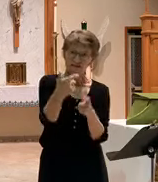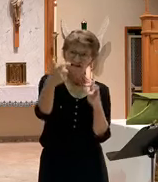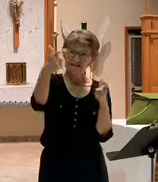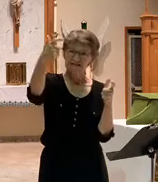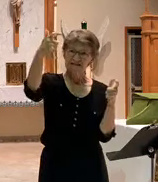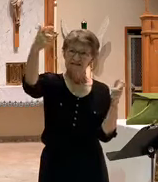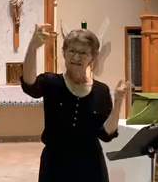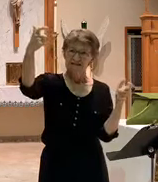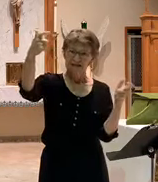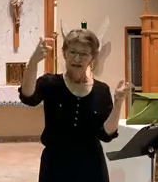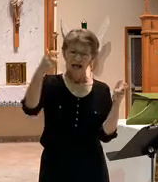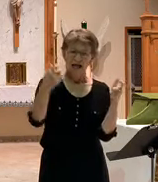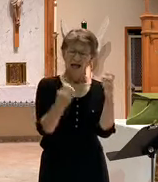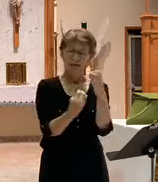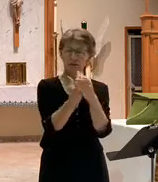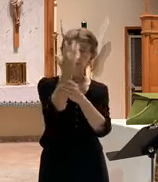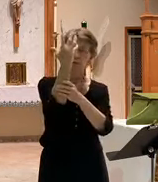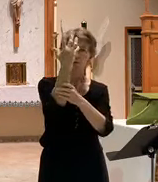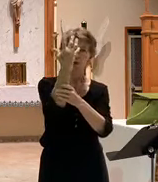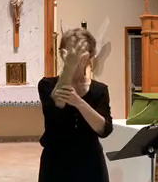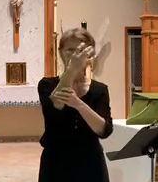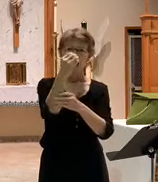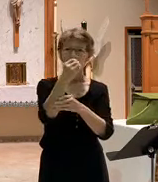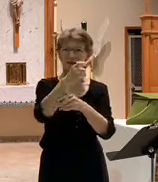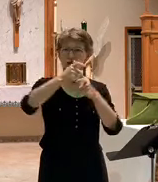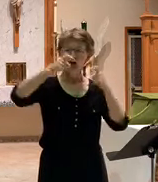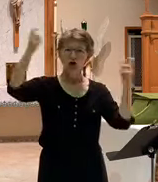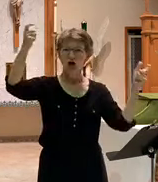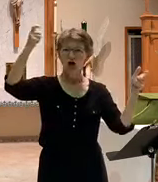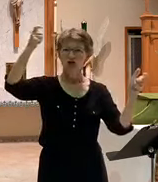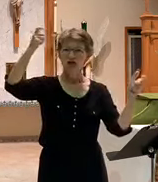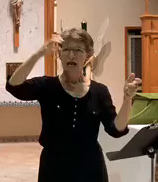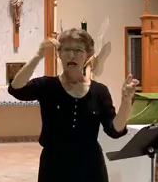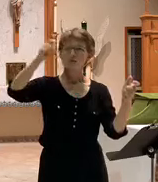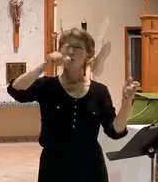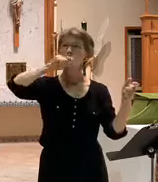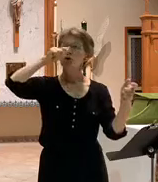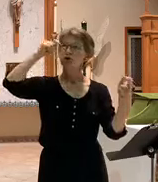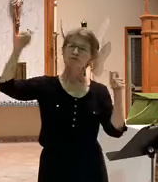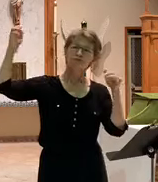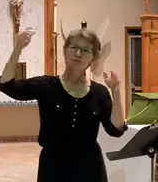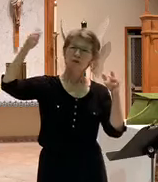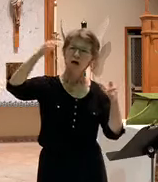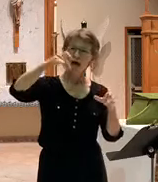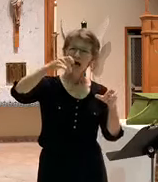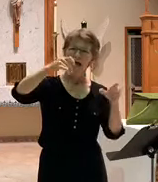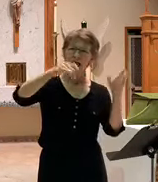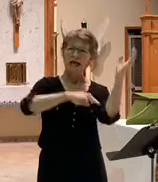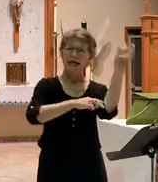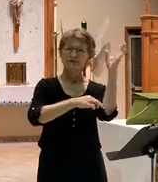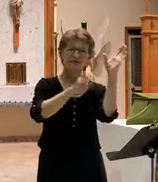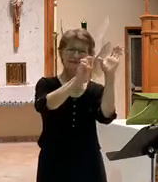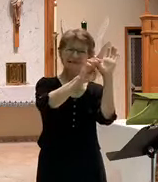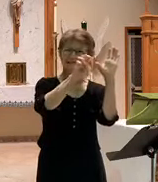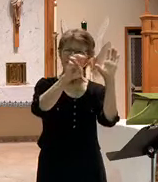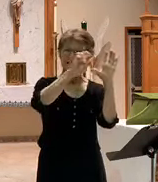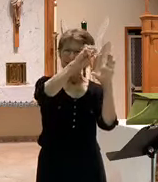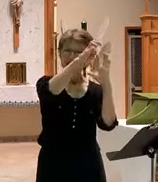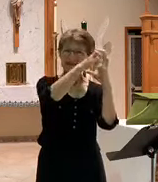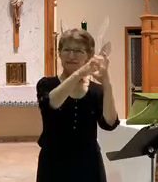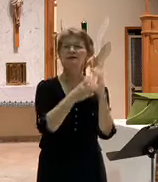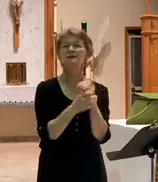of plants. It becomes a large bush, and the birds of the sky come and dwell in its branches.'